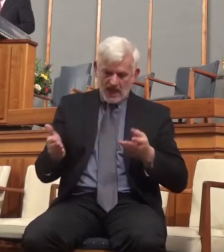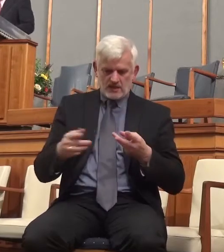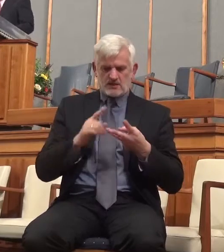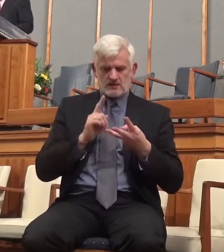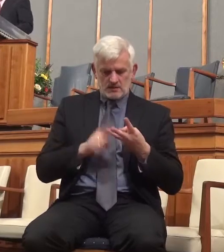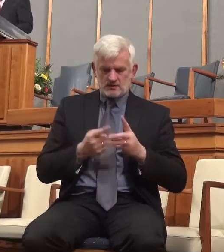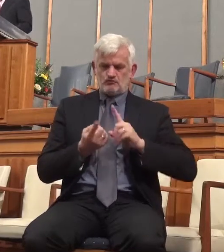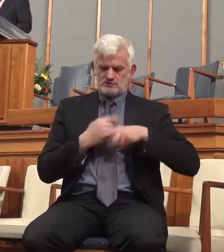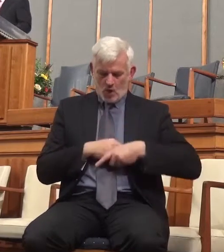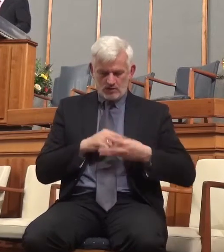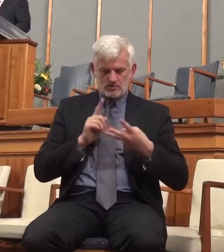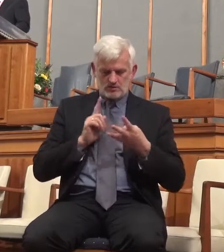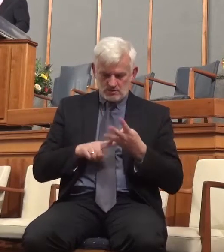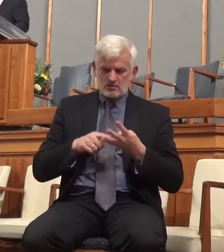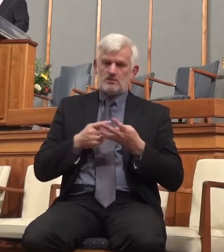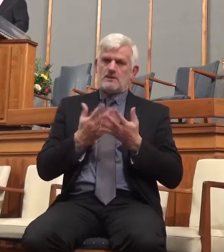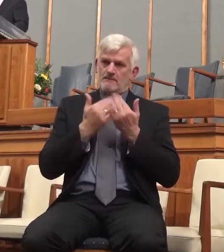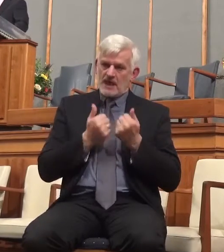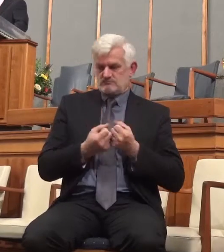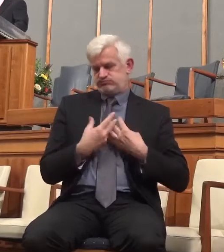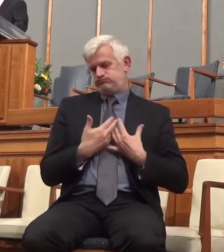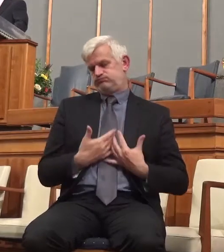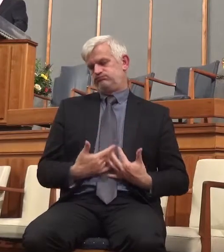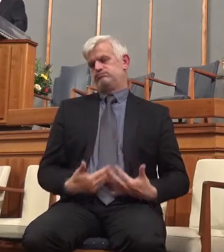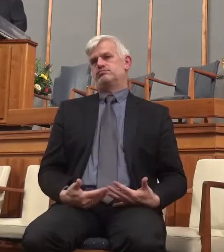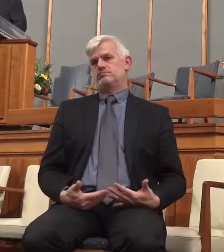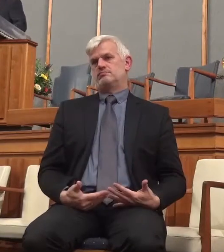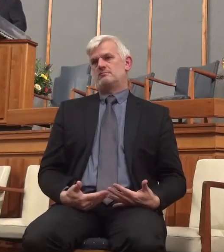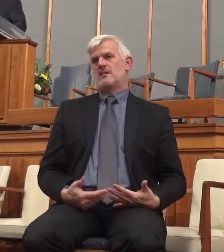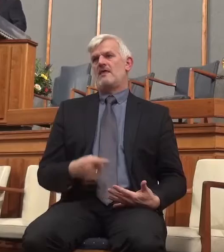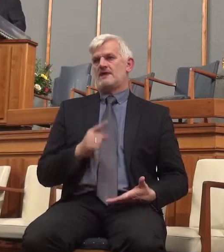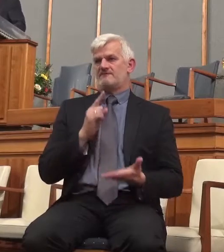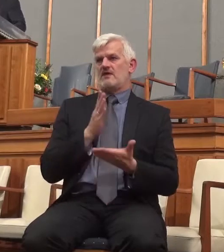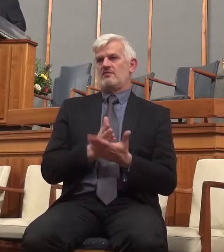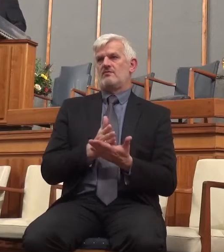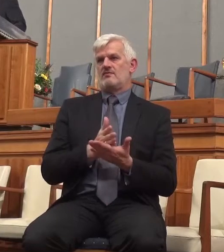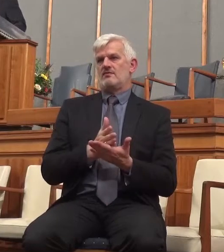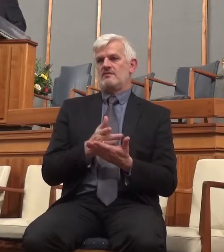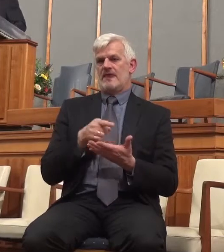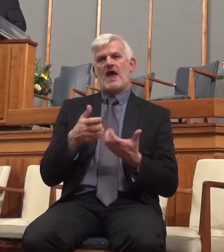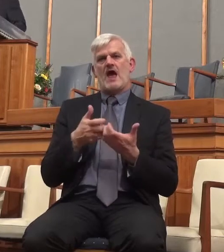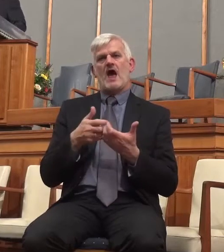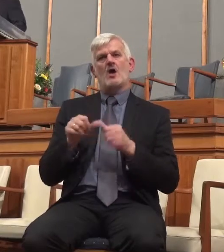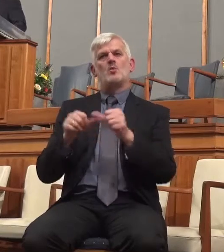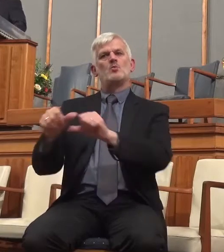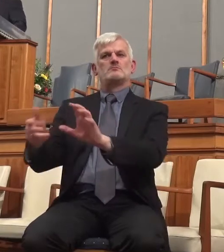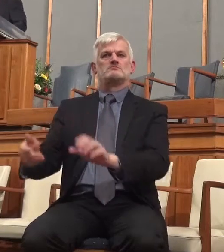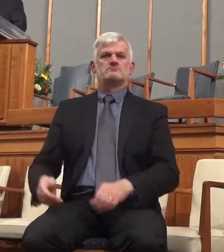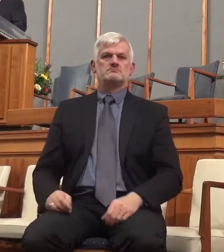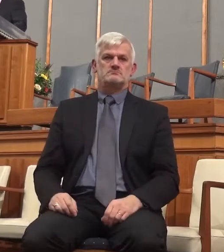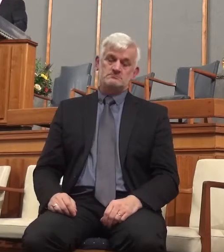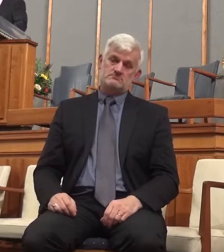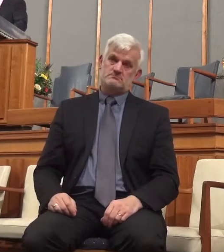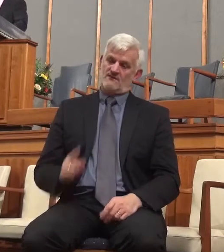the fulfillment of all that it promises you. That's faith. That's how it operates. That's what it